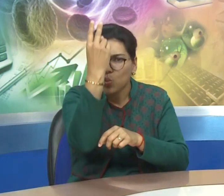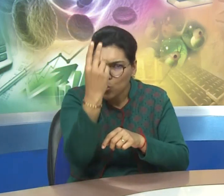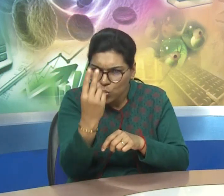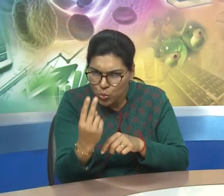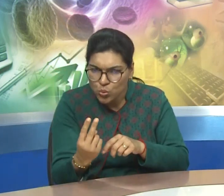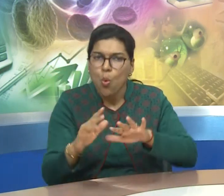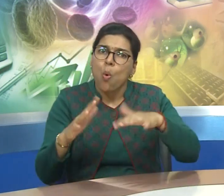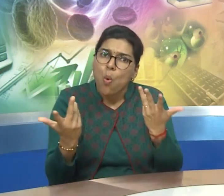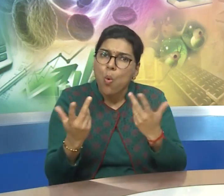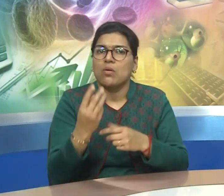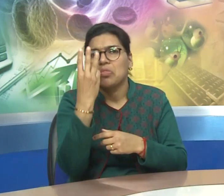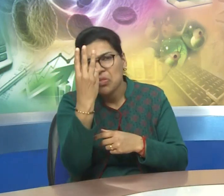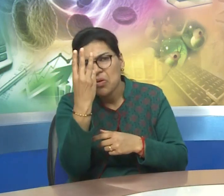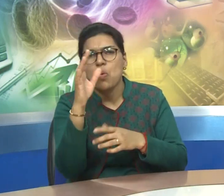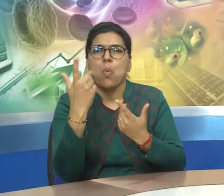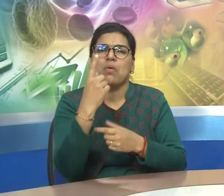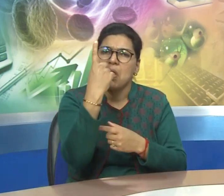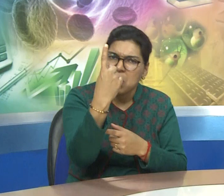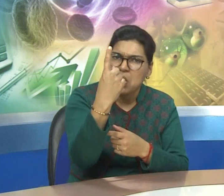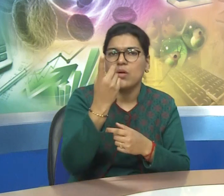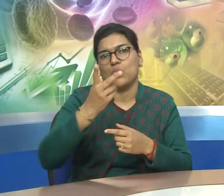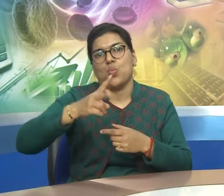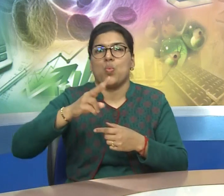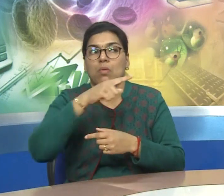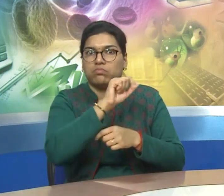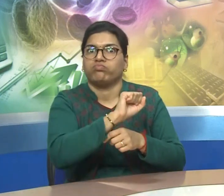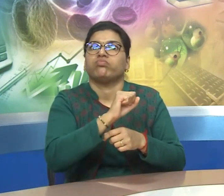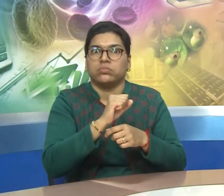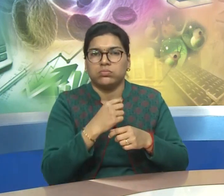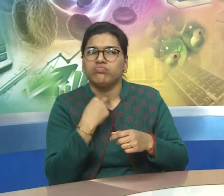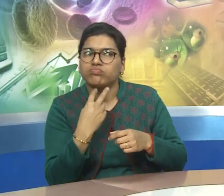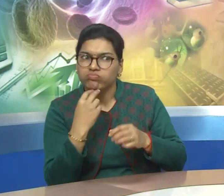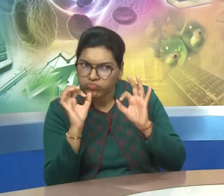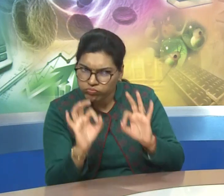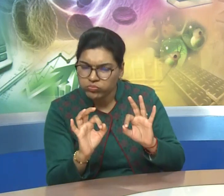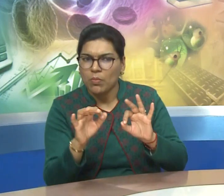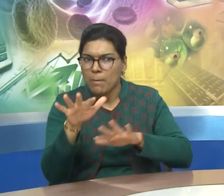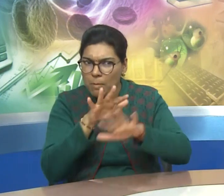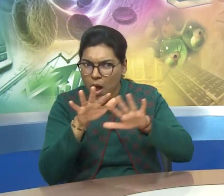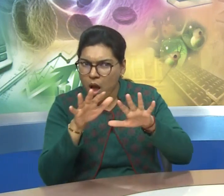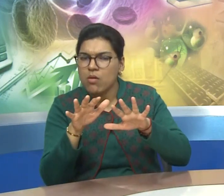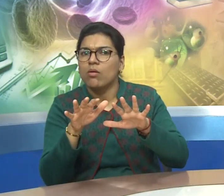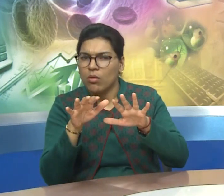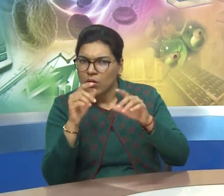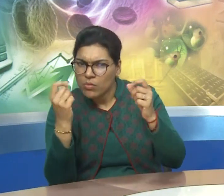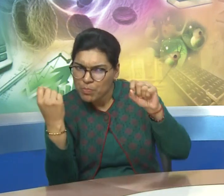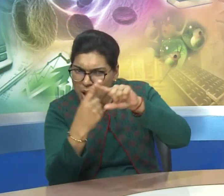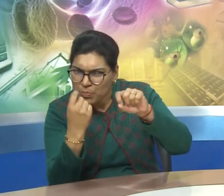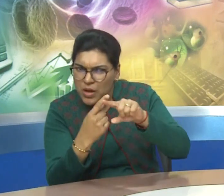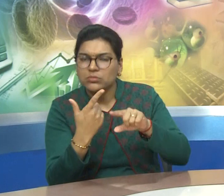are written and also some subjects' name are written. So accordingly,